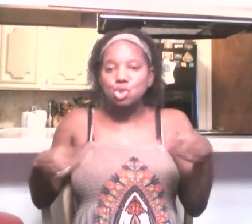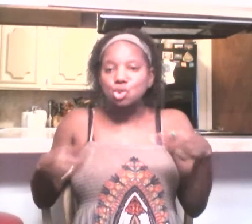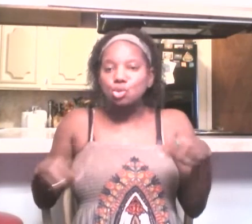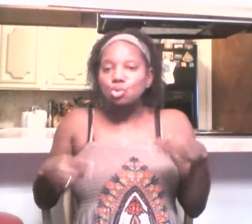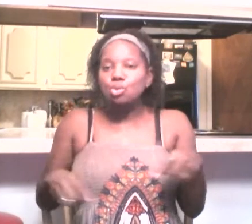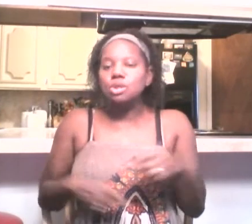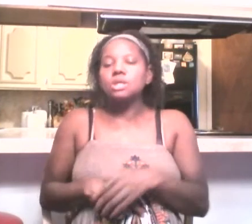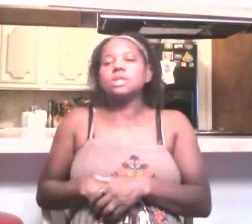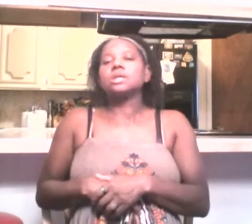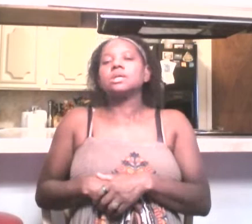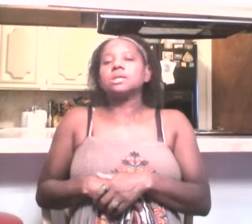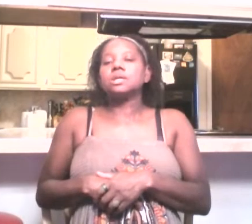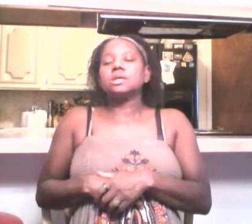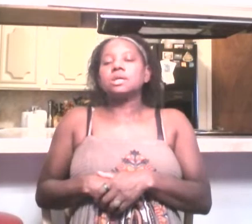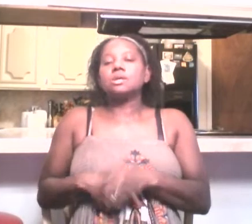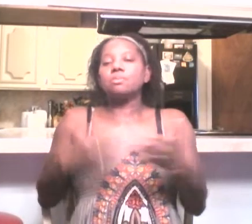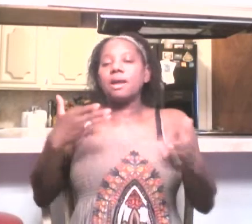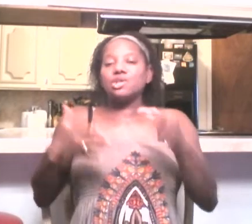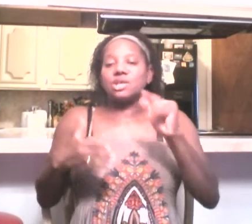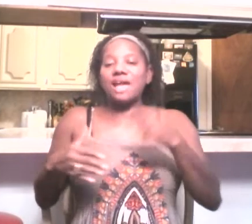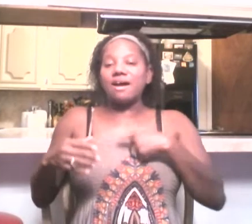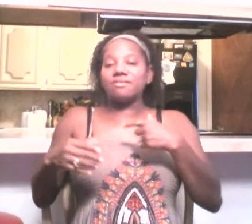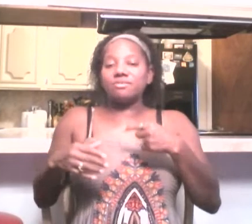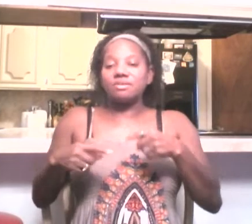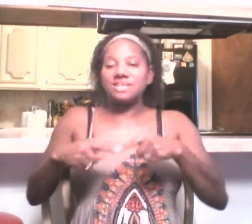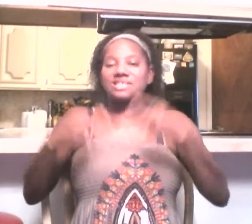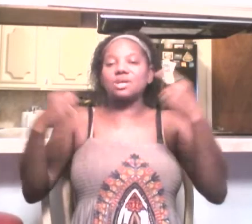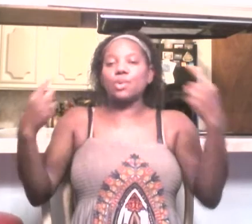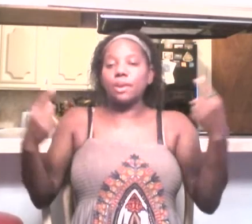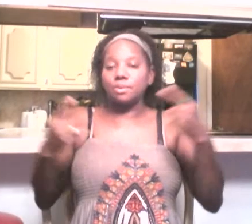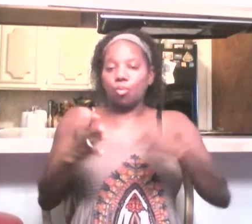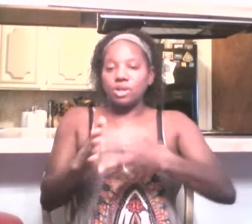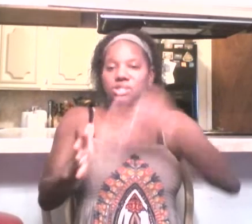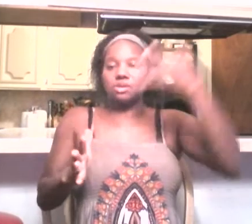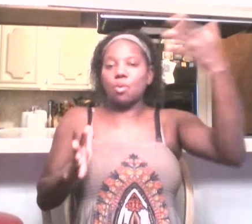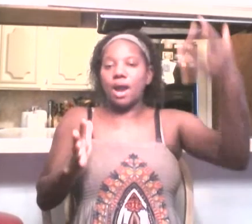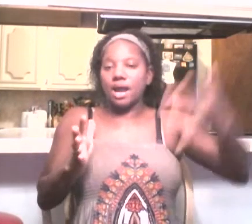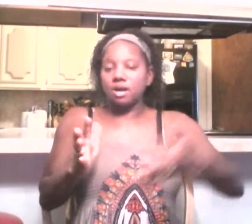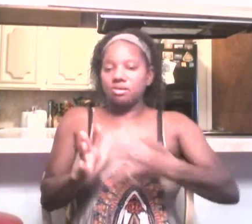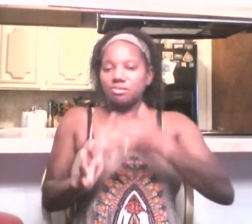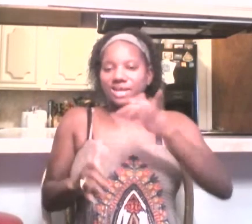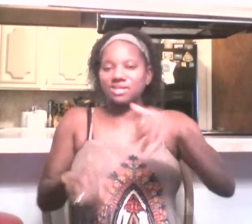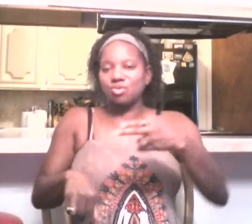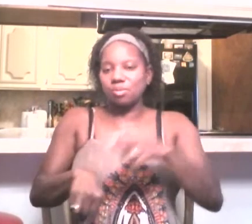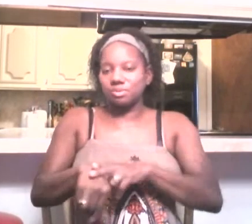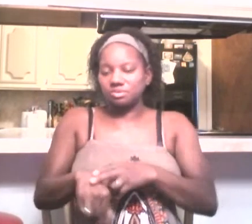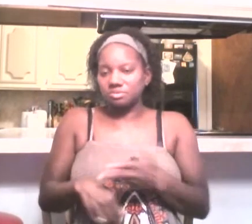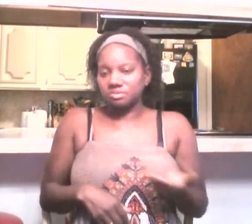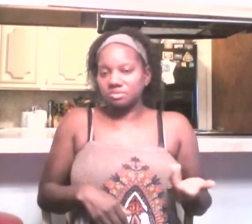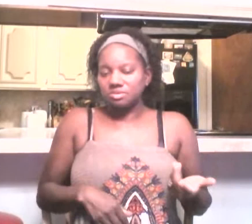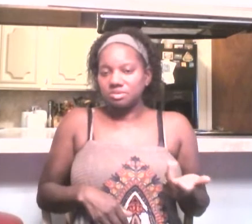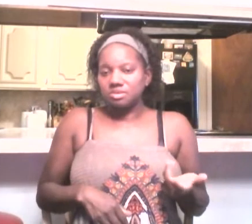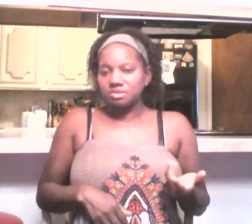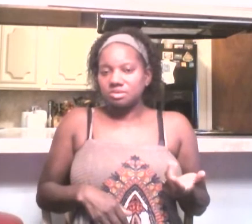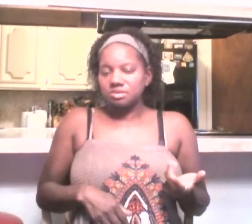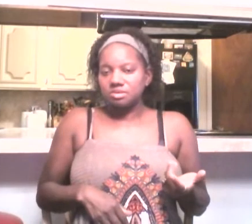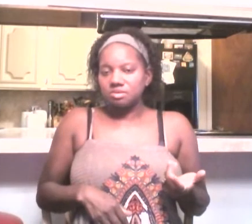argue. You may just have disagreement once in a while. Well, that's normal.